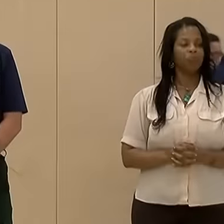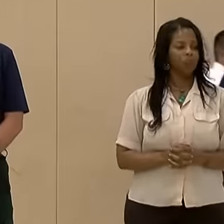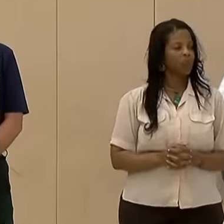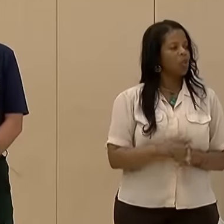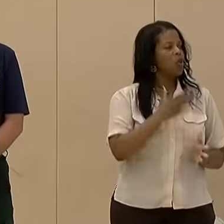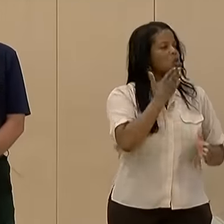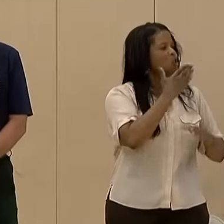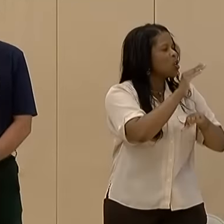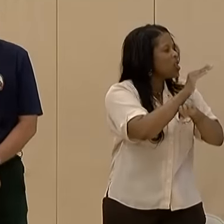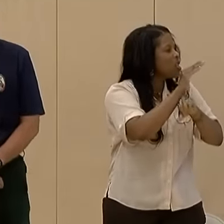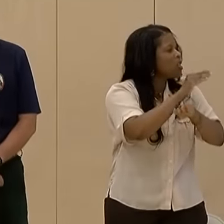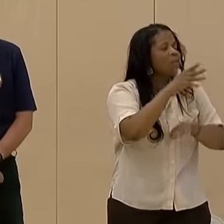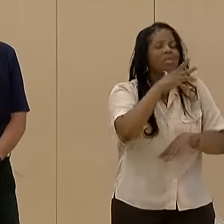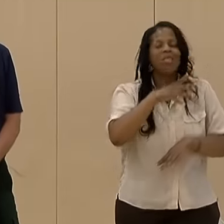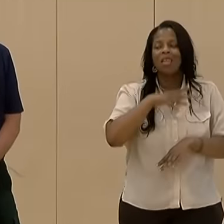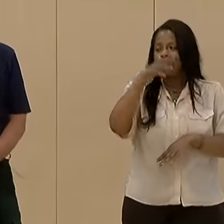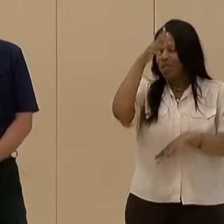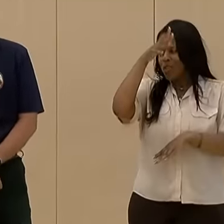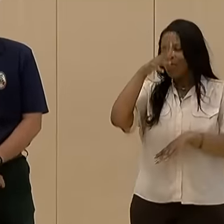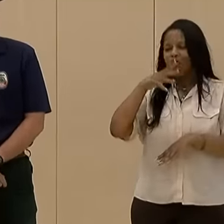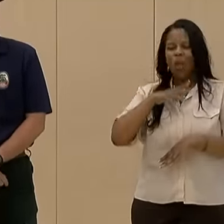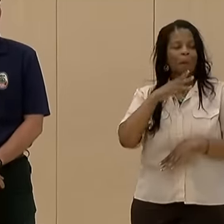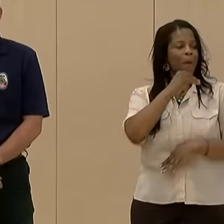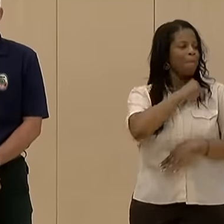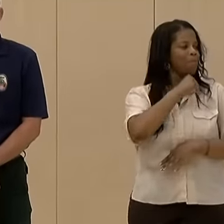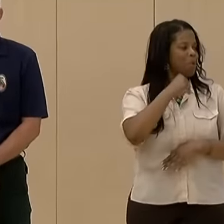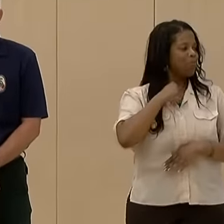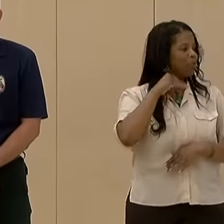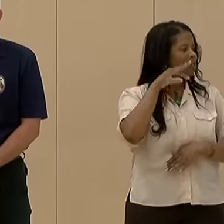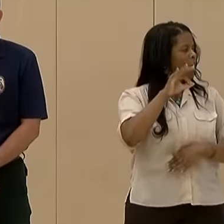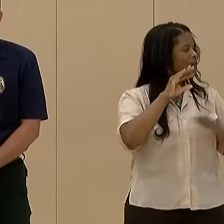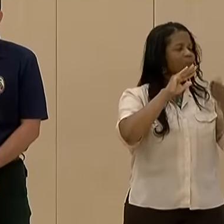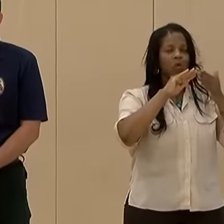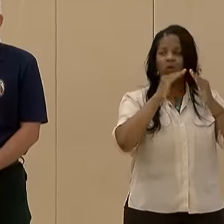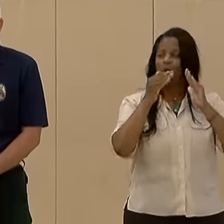Well, good evening, ladies and gentlemen, and members of the community.